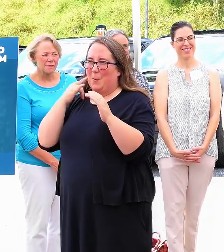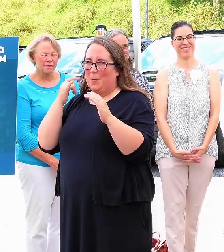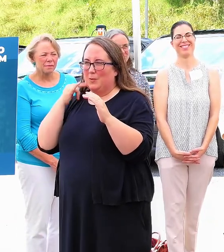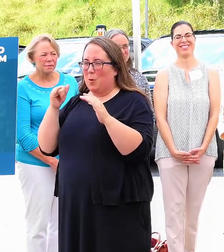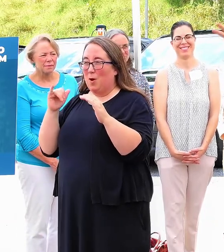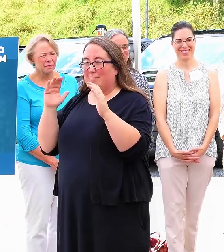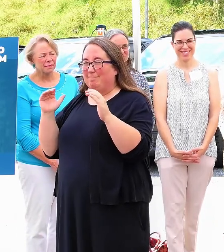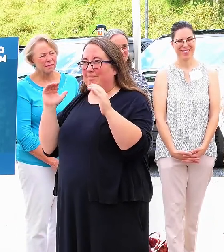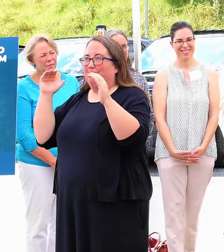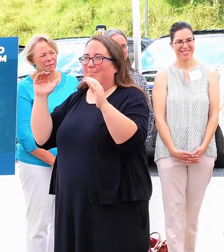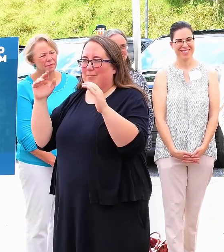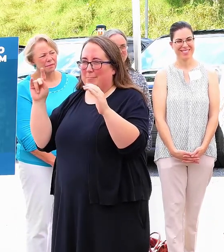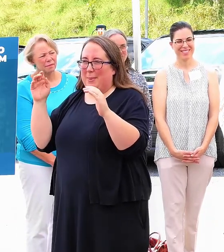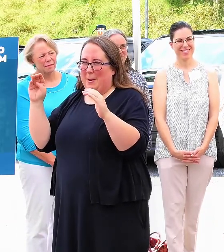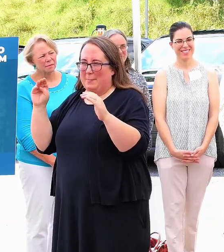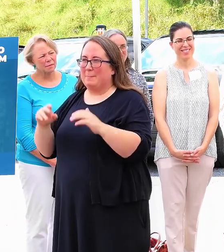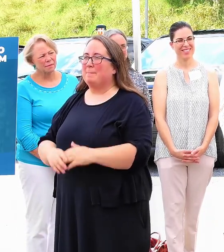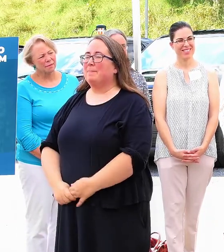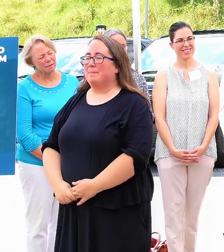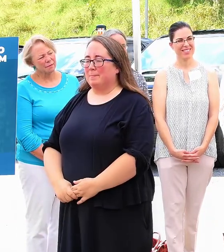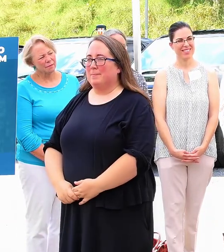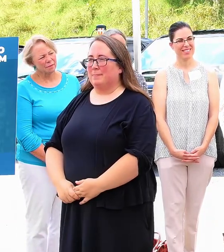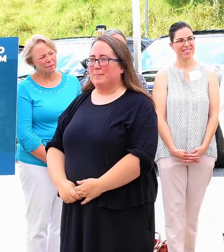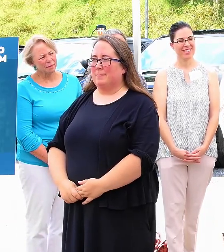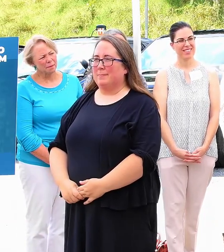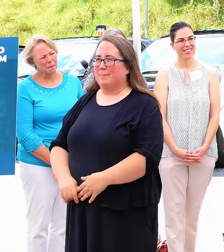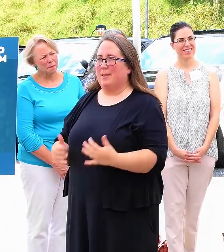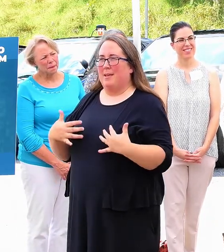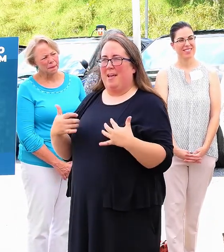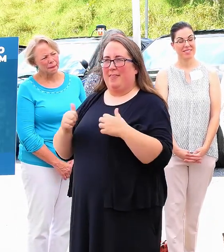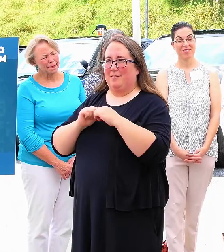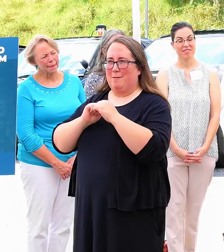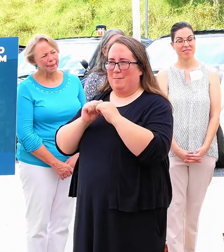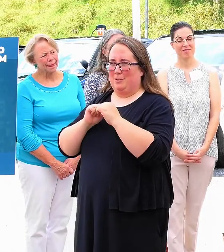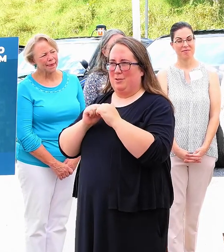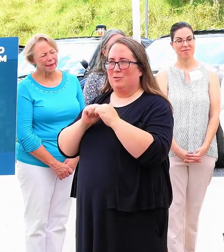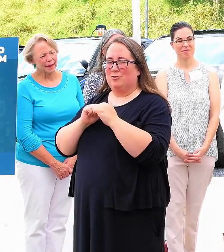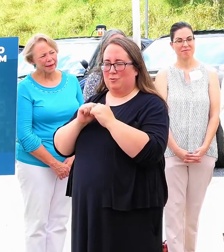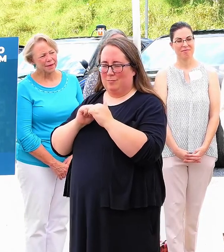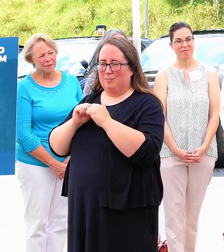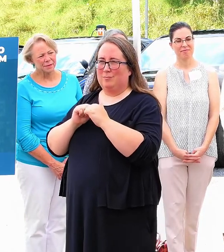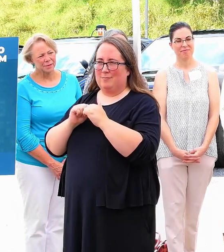few points away from platinum. And so there is some very healthy competition. And